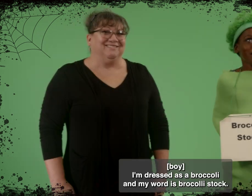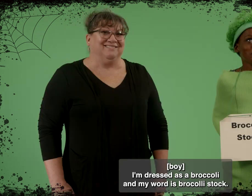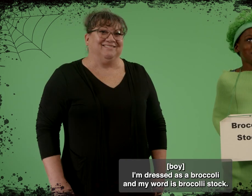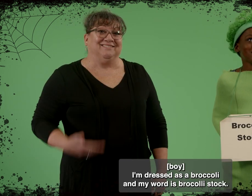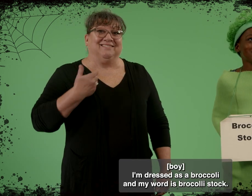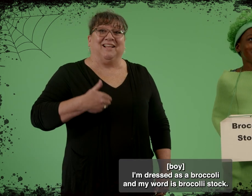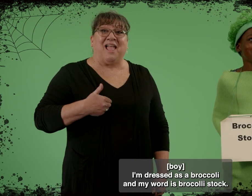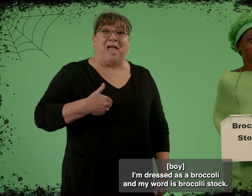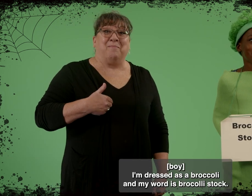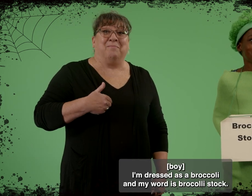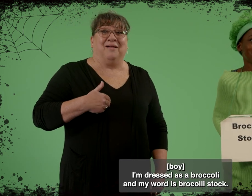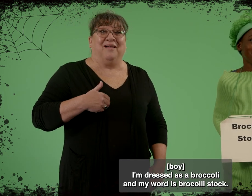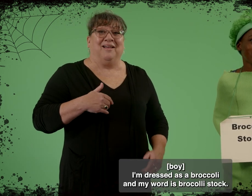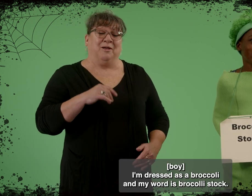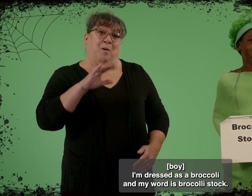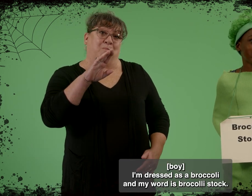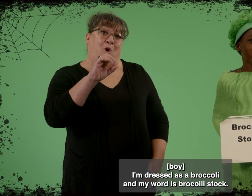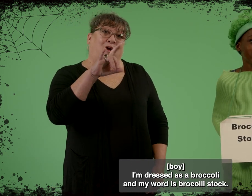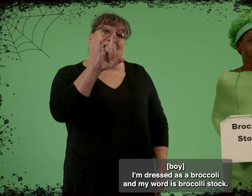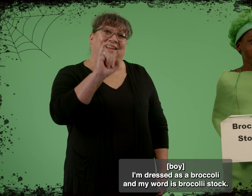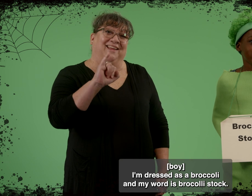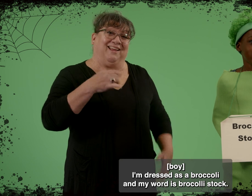I'm dressed as a broccoli. My word is